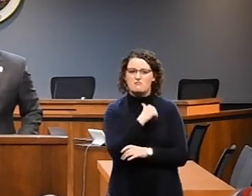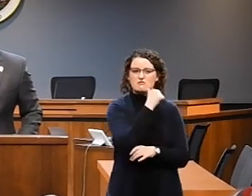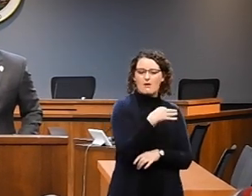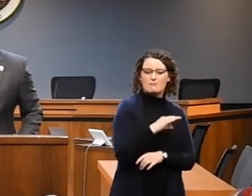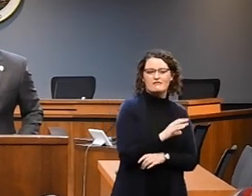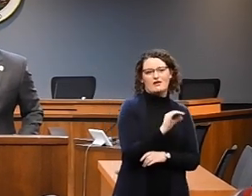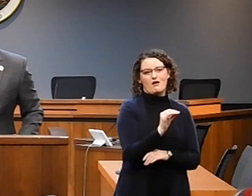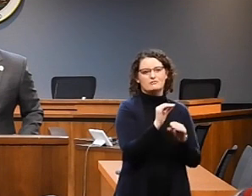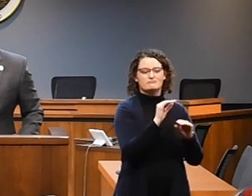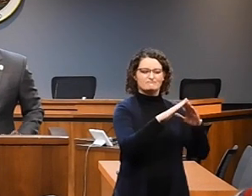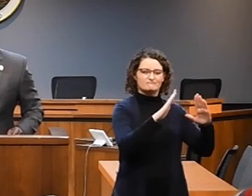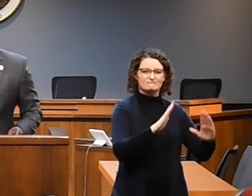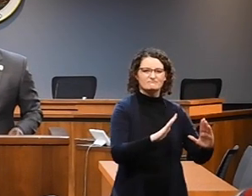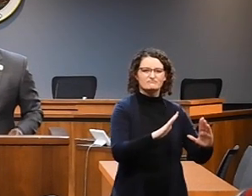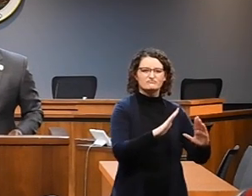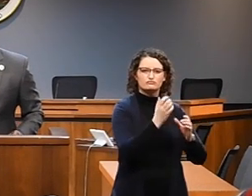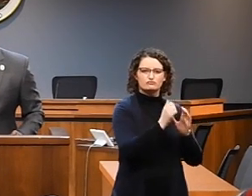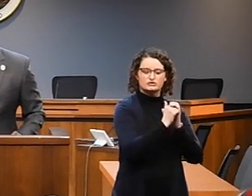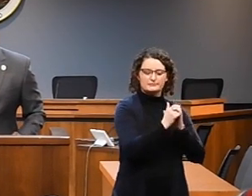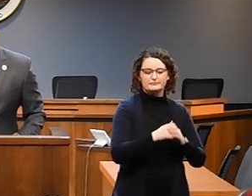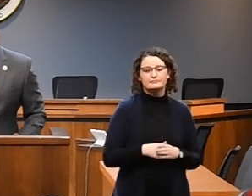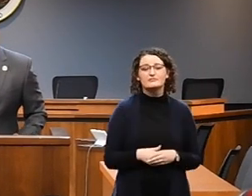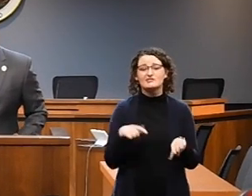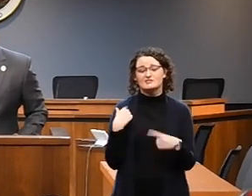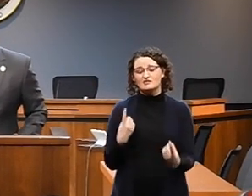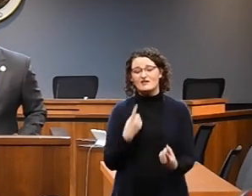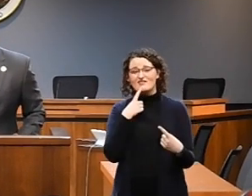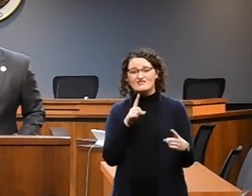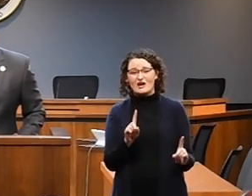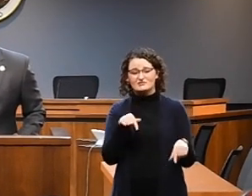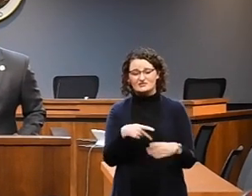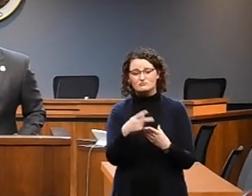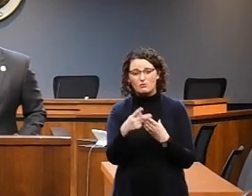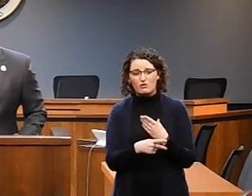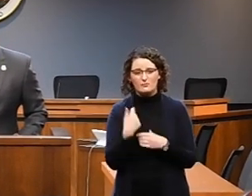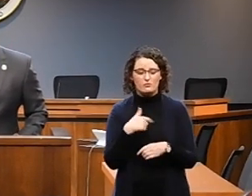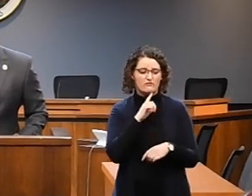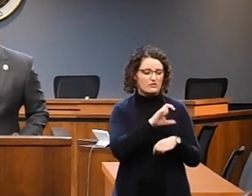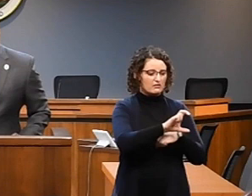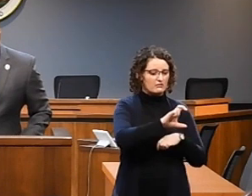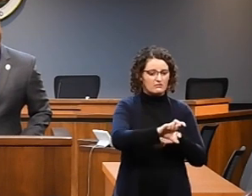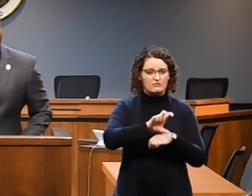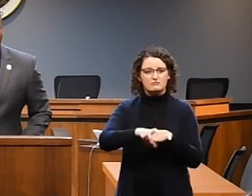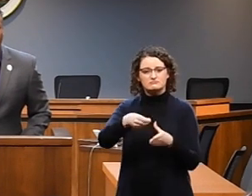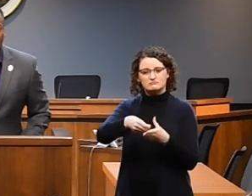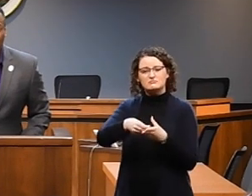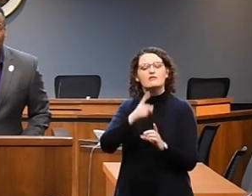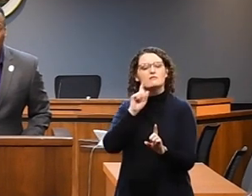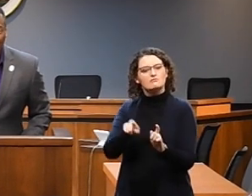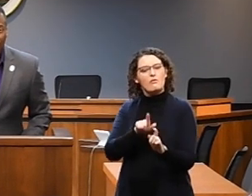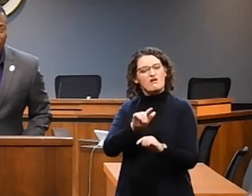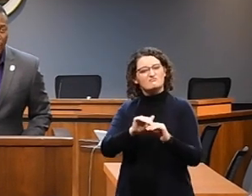worship. Since announcing this program, we have allocated funding for nearly 30